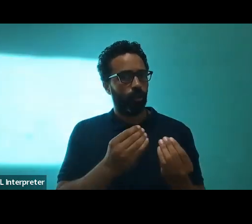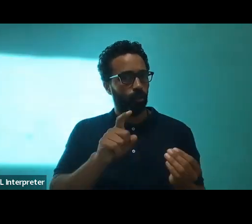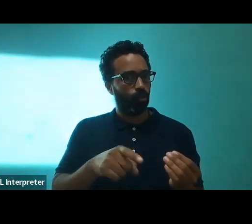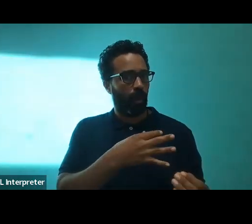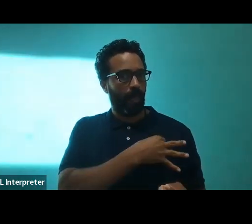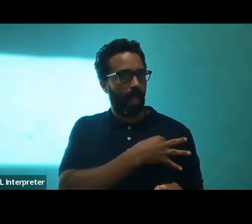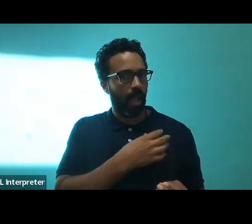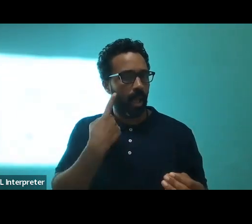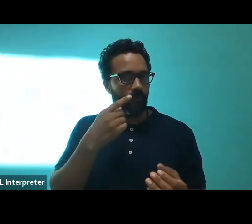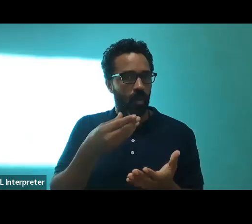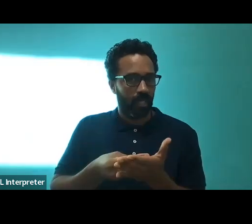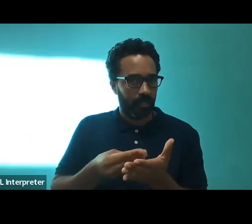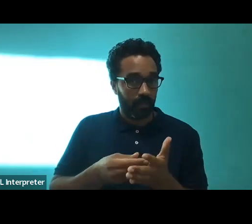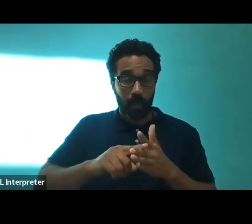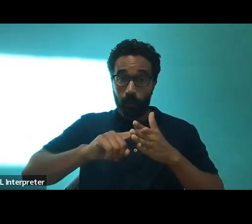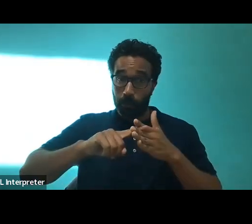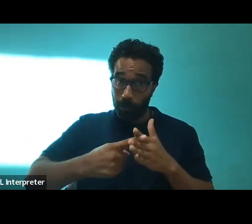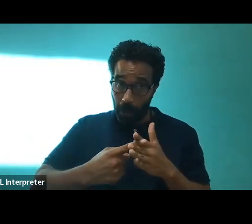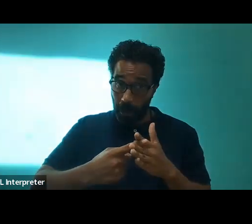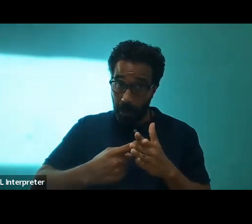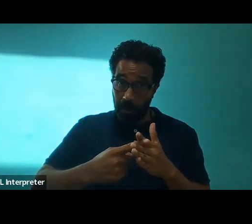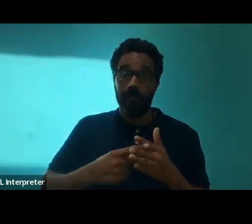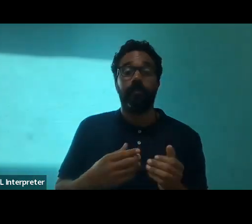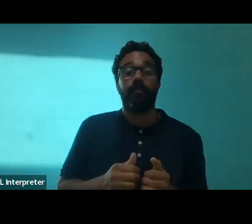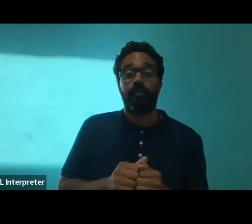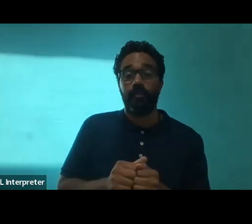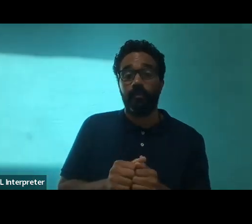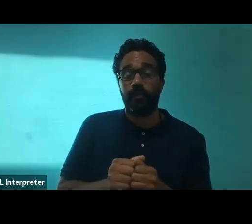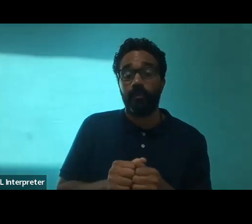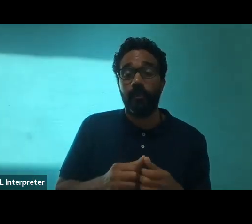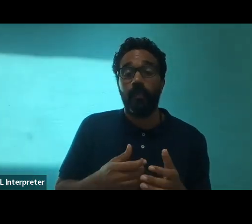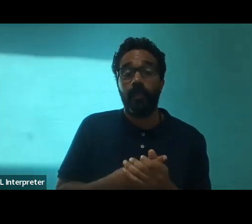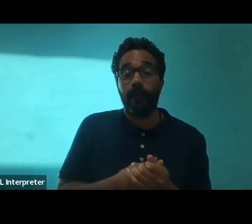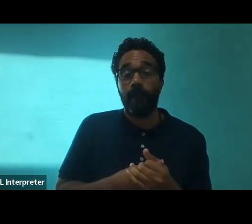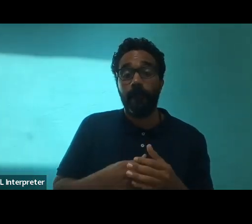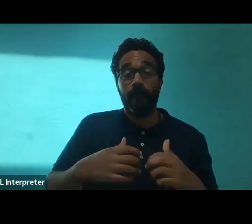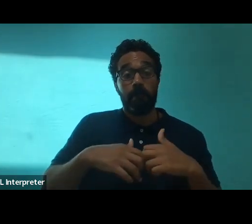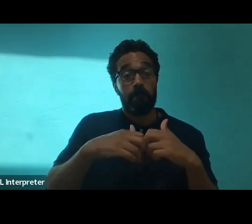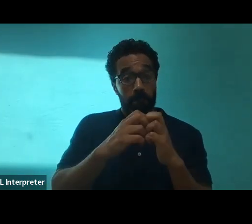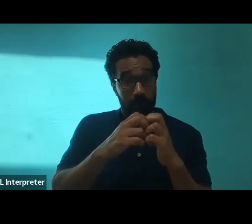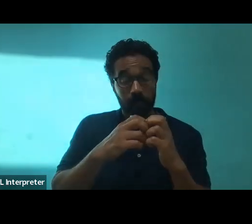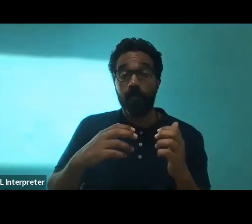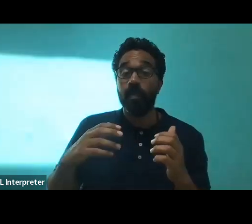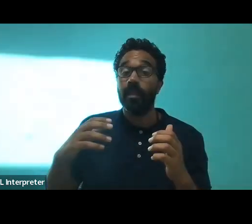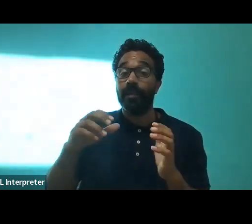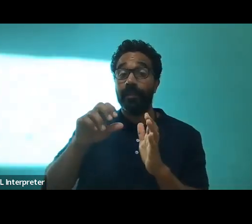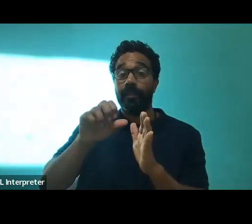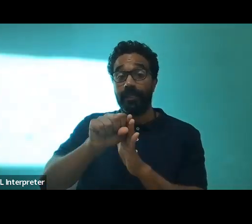funding to start a CIL. And we were approached by the state VR agency to do just